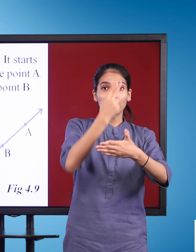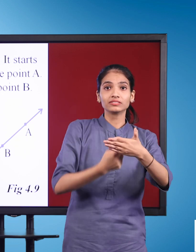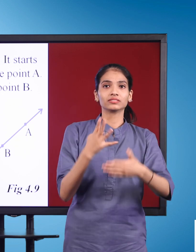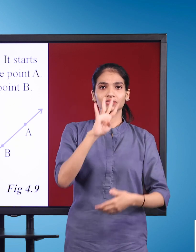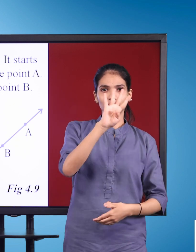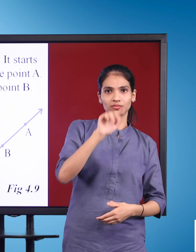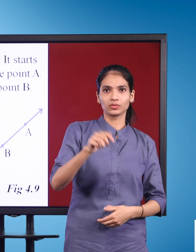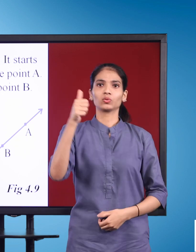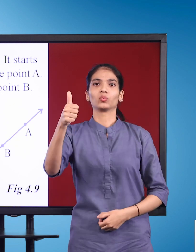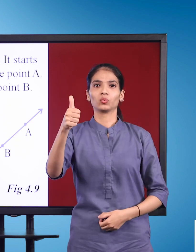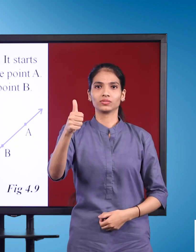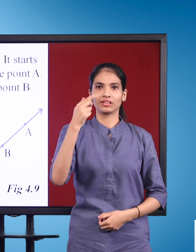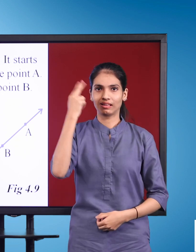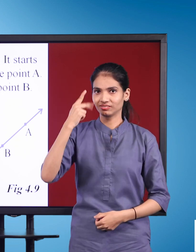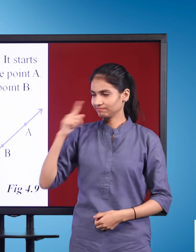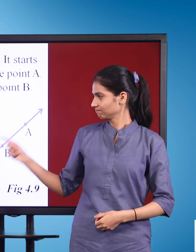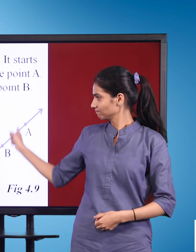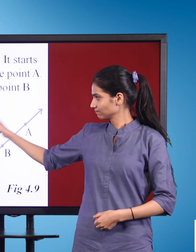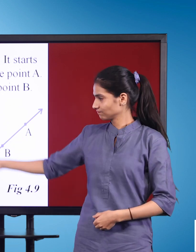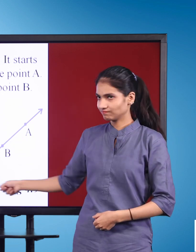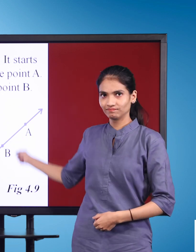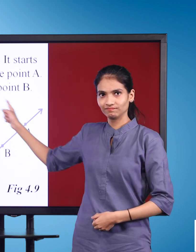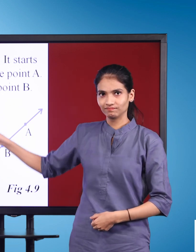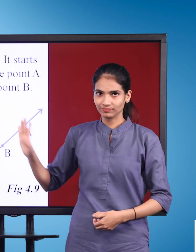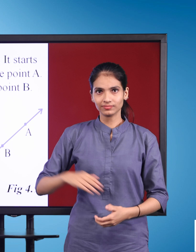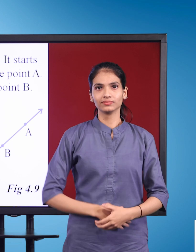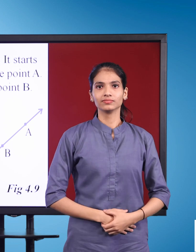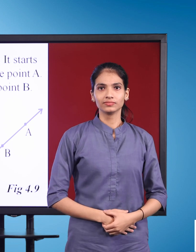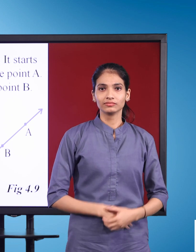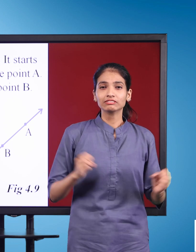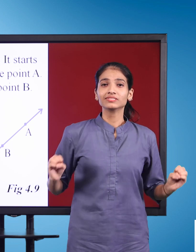Figure 4.9. Here is a ray OA.